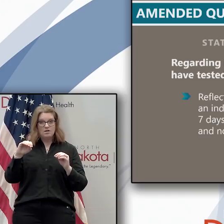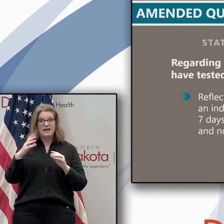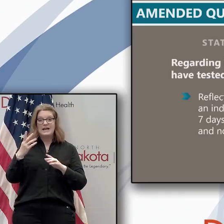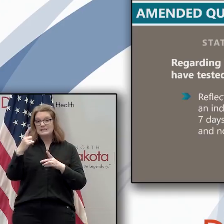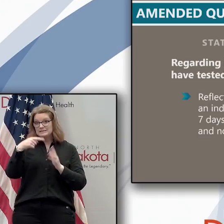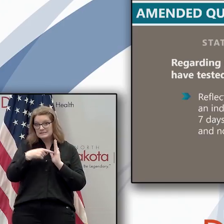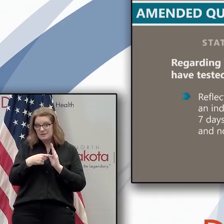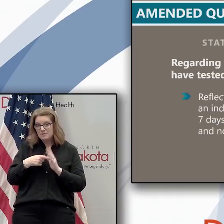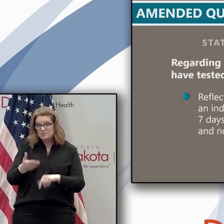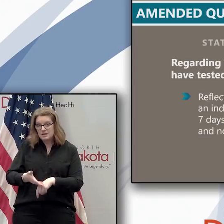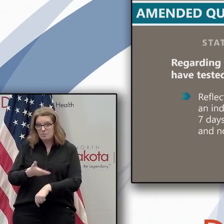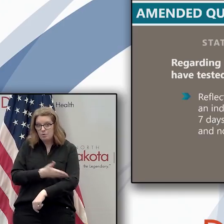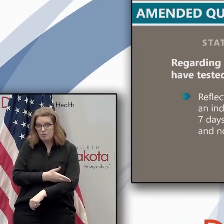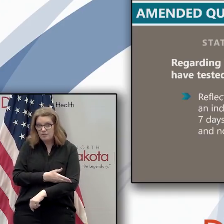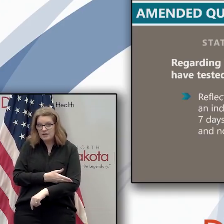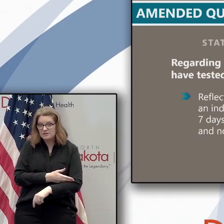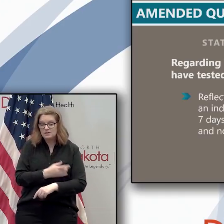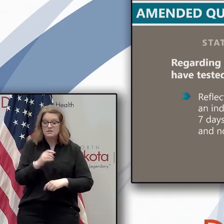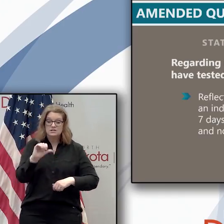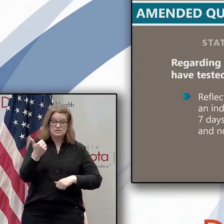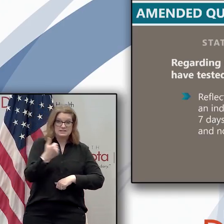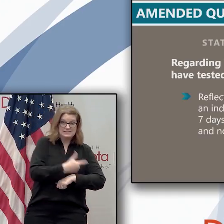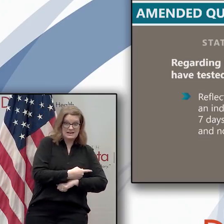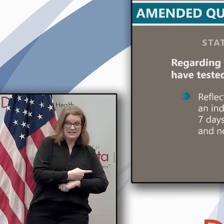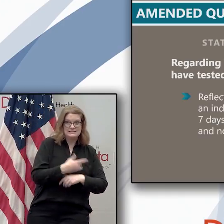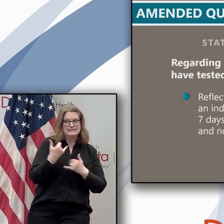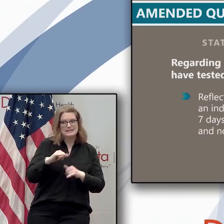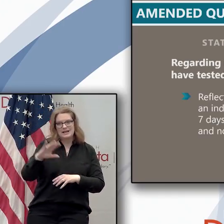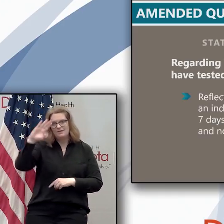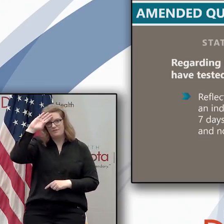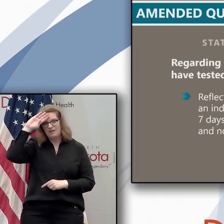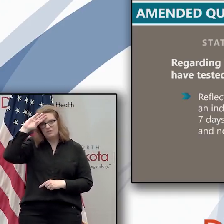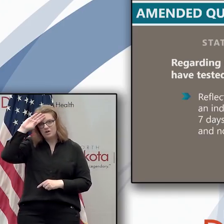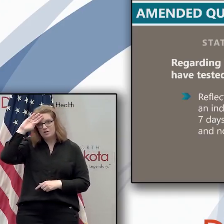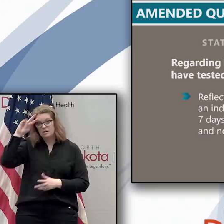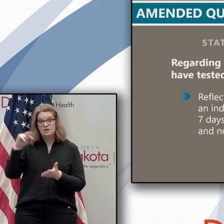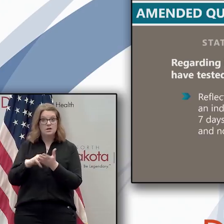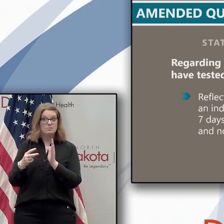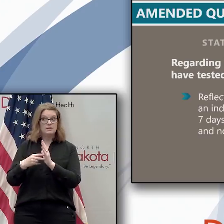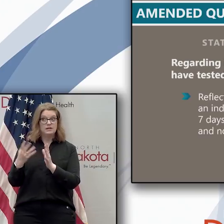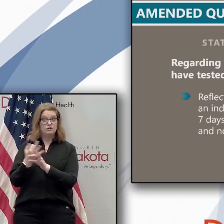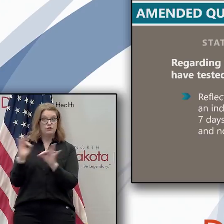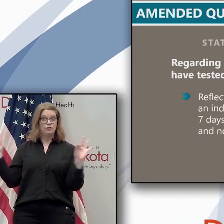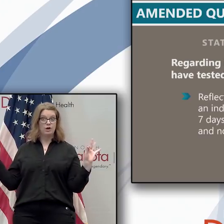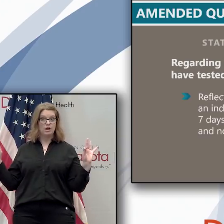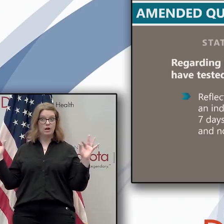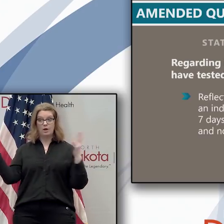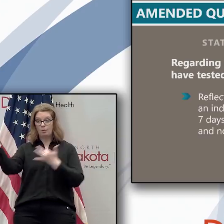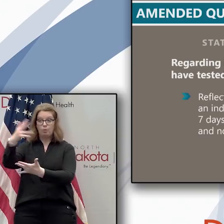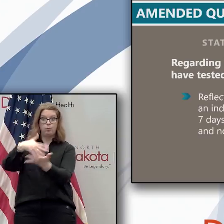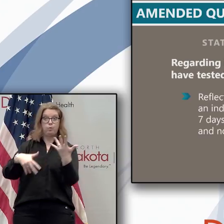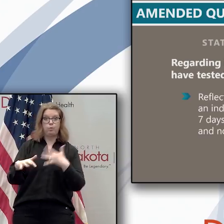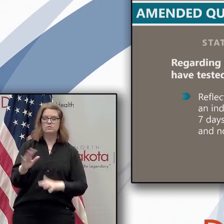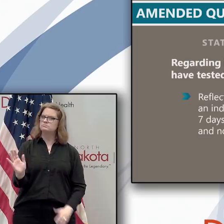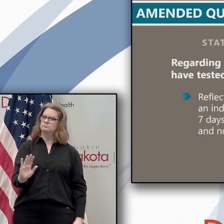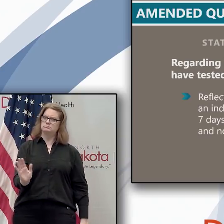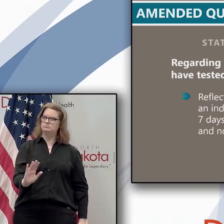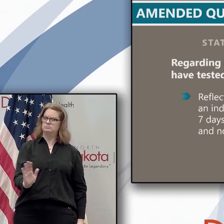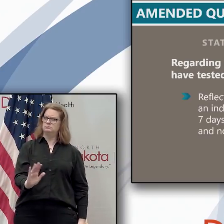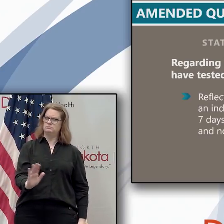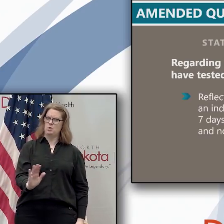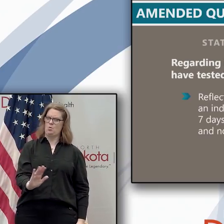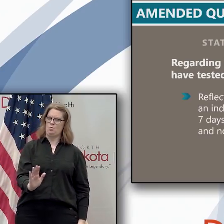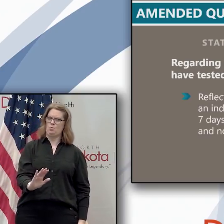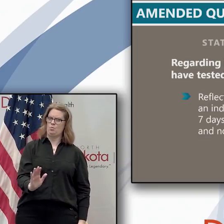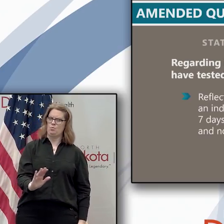improvement. So if you were at 10 days and you still had a fever, that doesn't mean you can get to go back out again. So it's an and, not